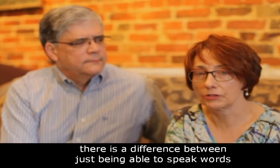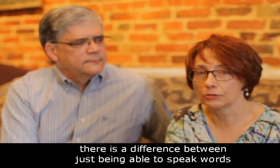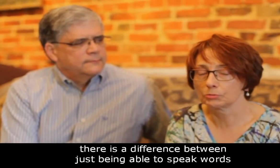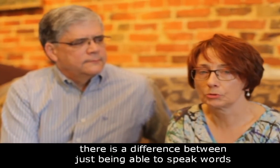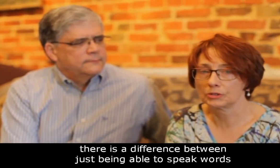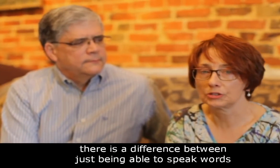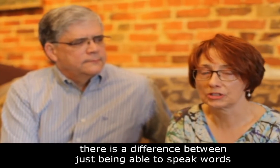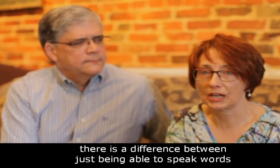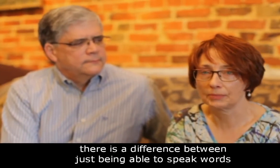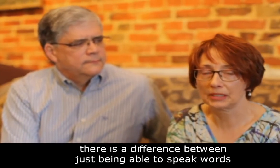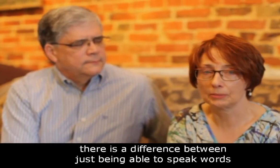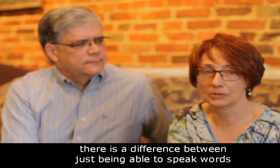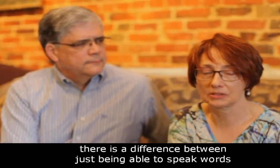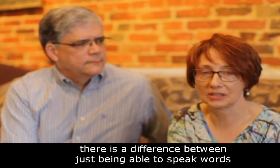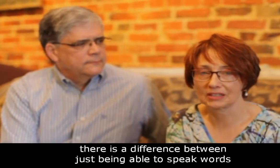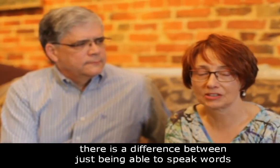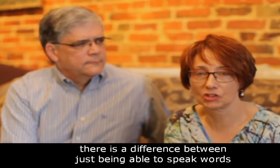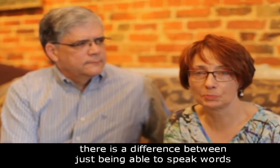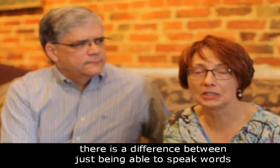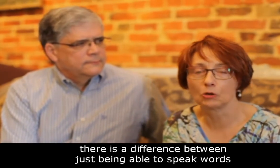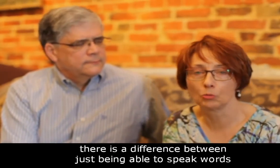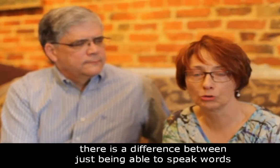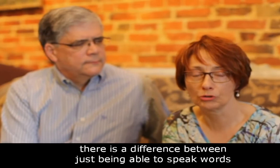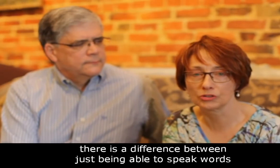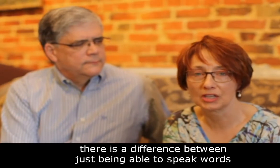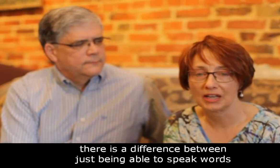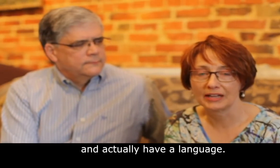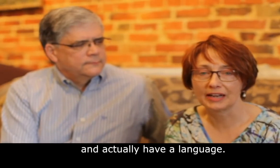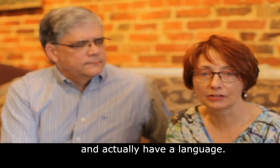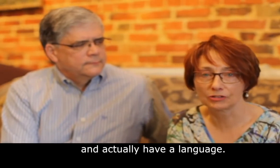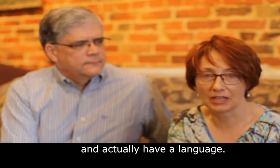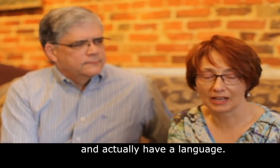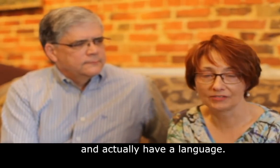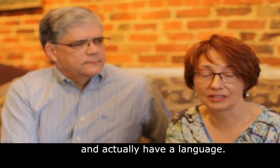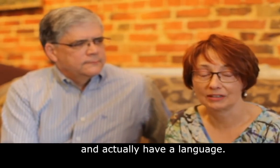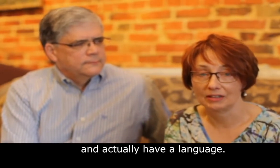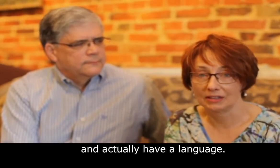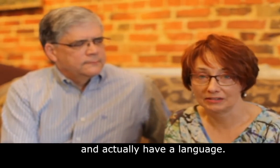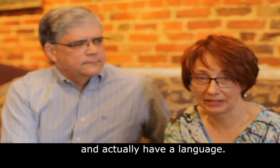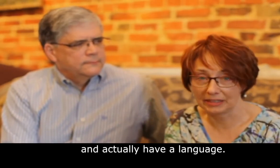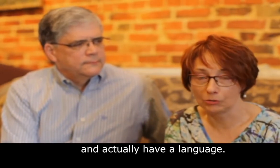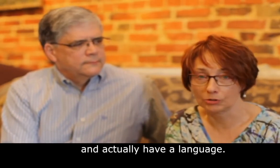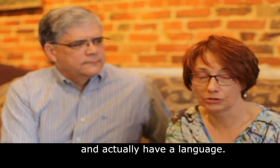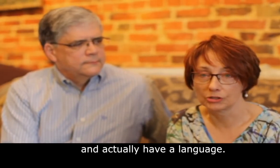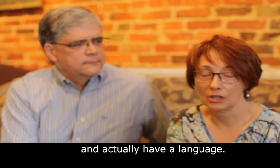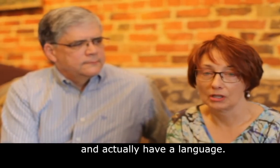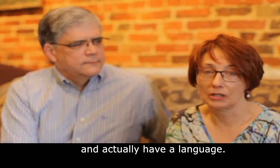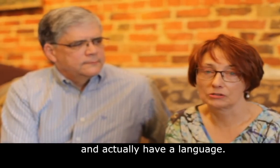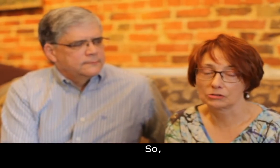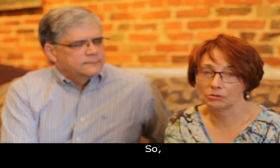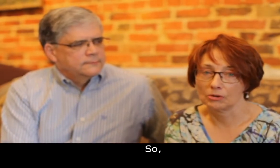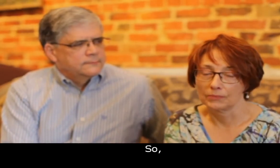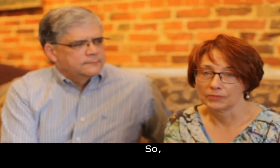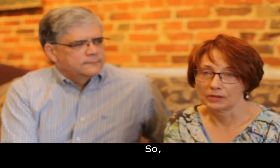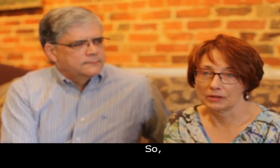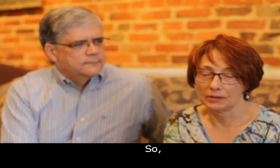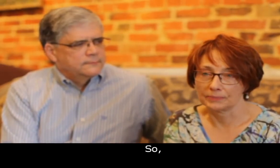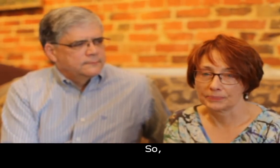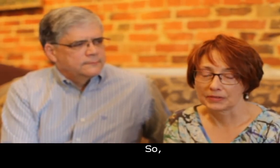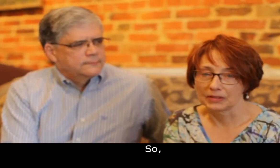difference between just being able to speak words and actually having a language. And so